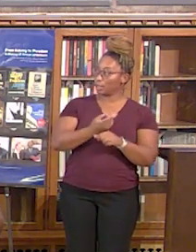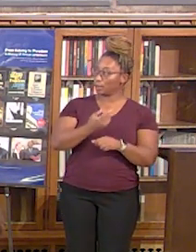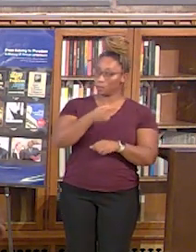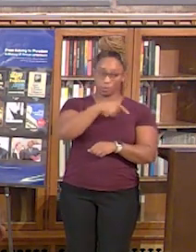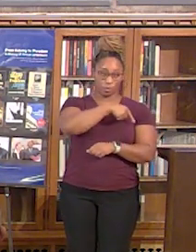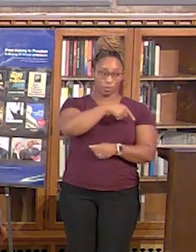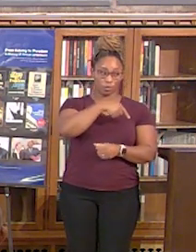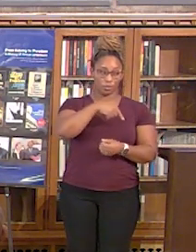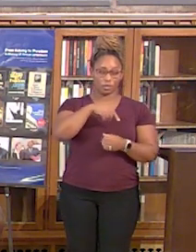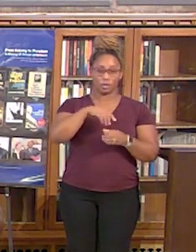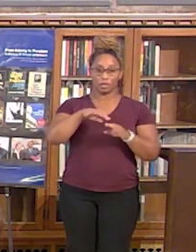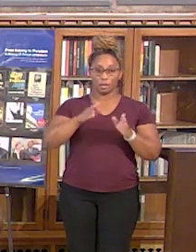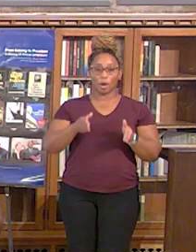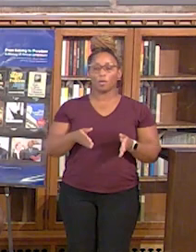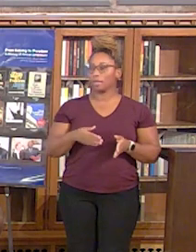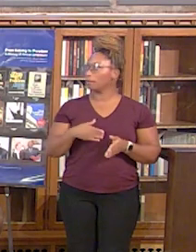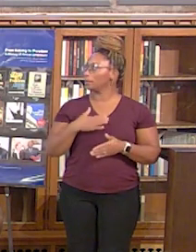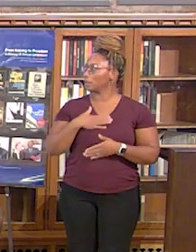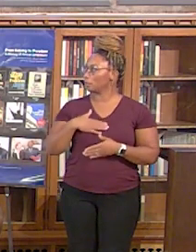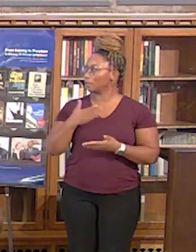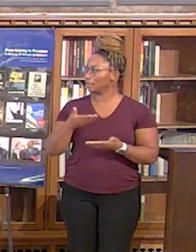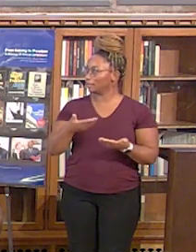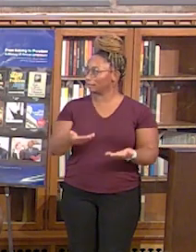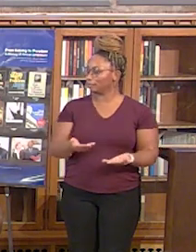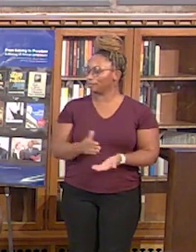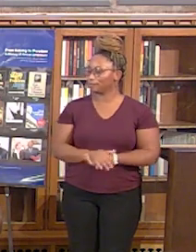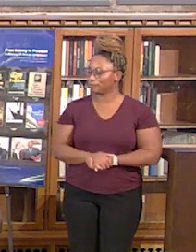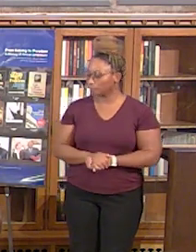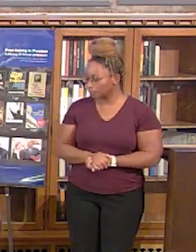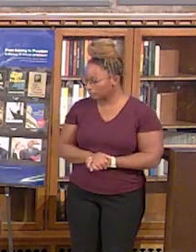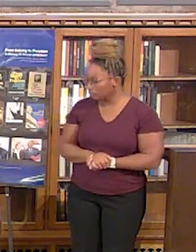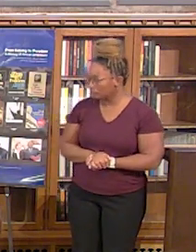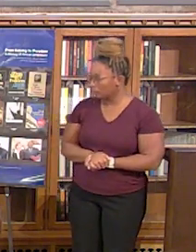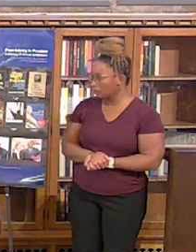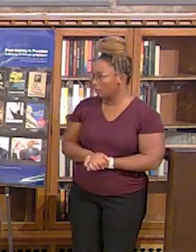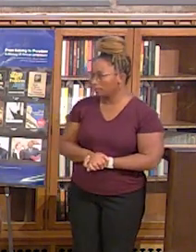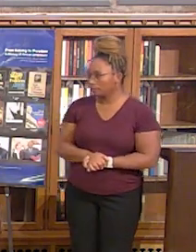podium uh so please go